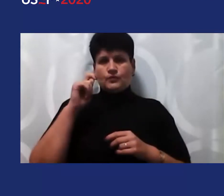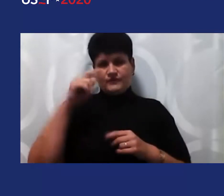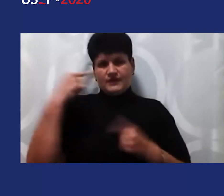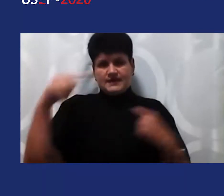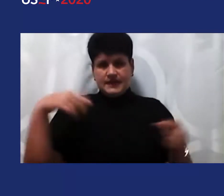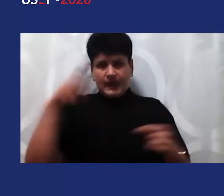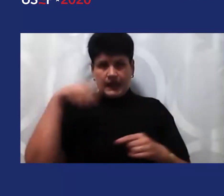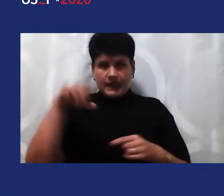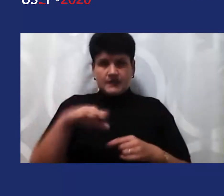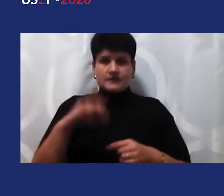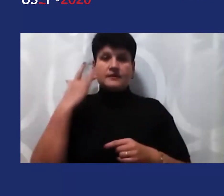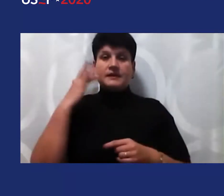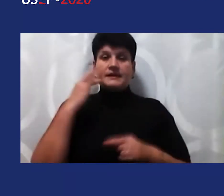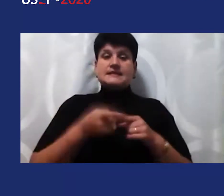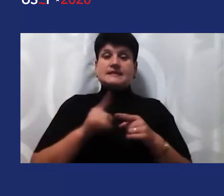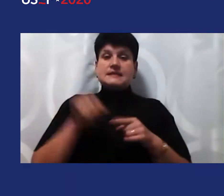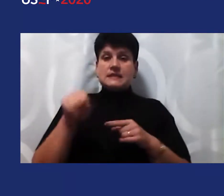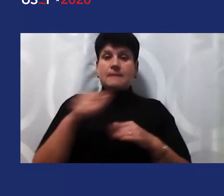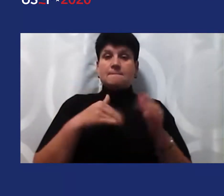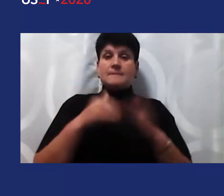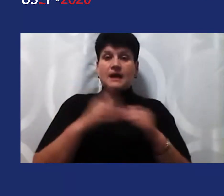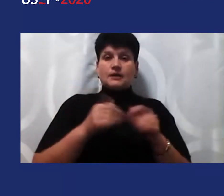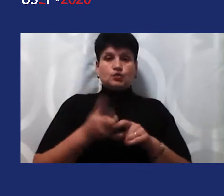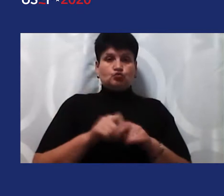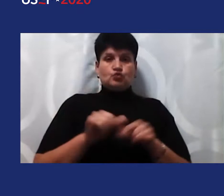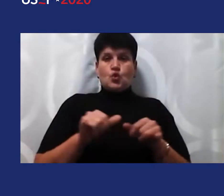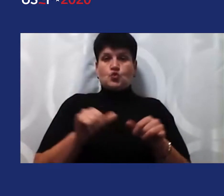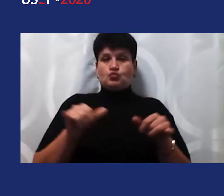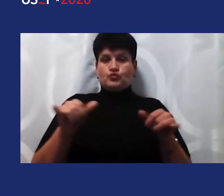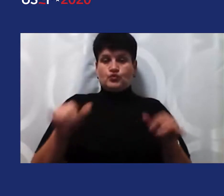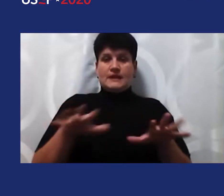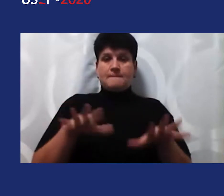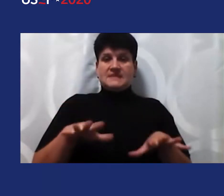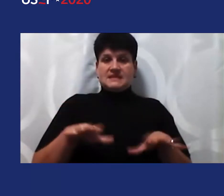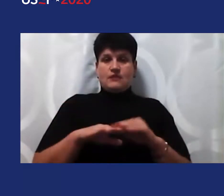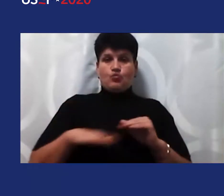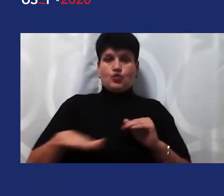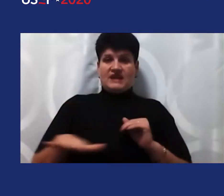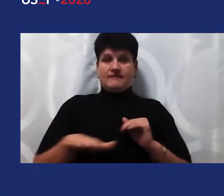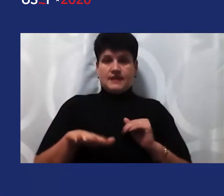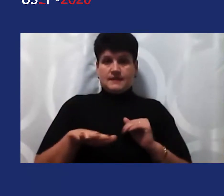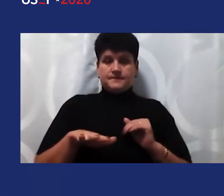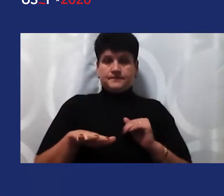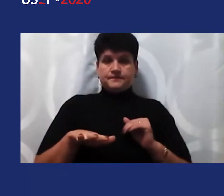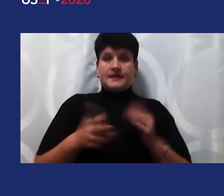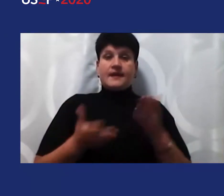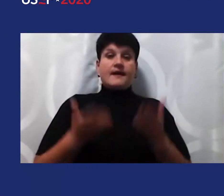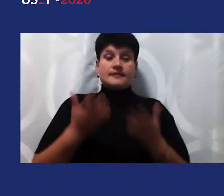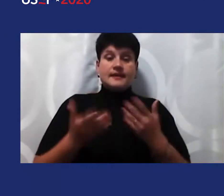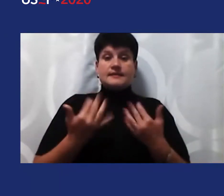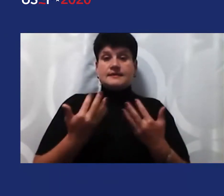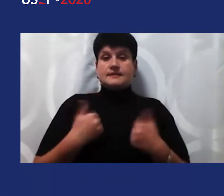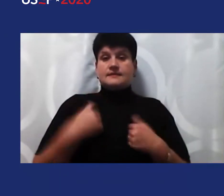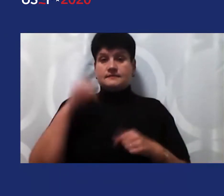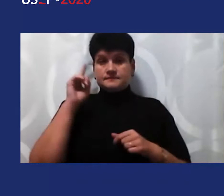developing economy, but also developed economies. Brexit, as an example. In the US, the referendum practices